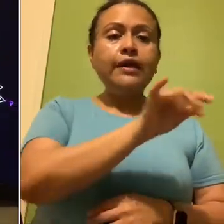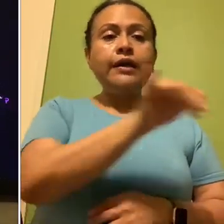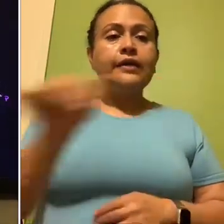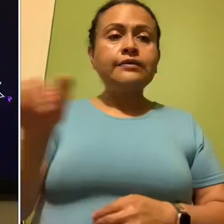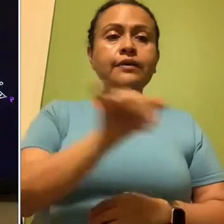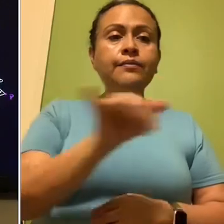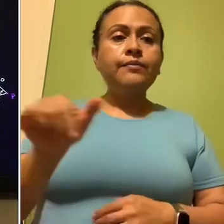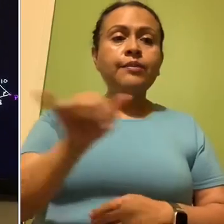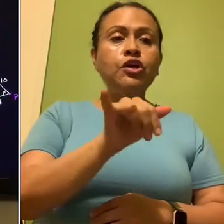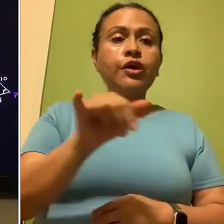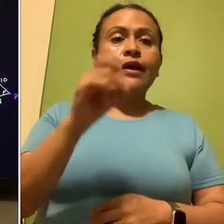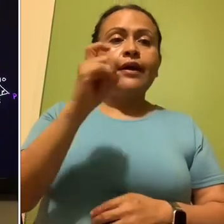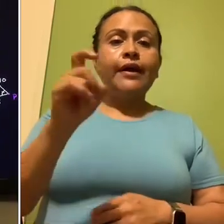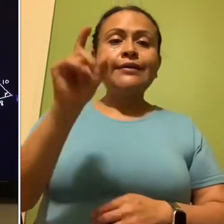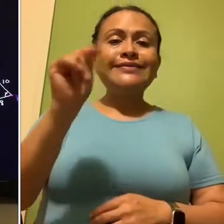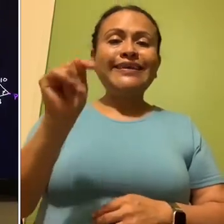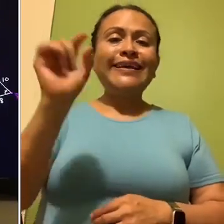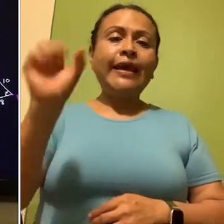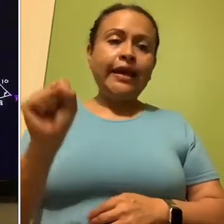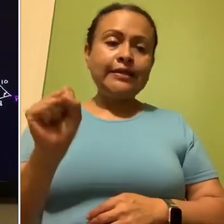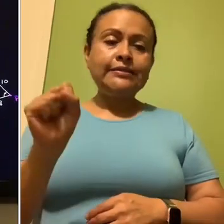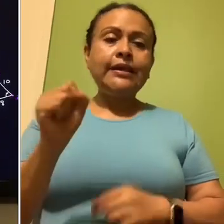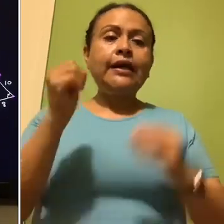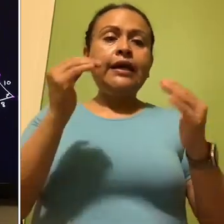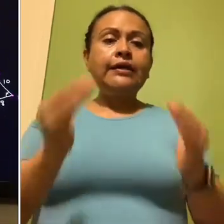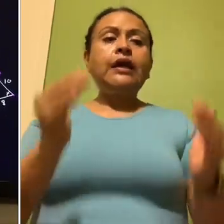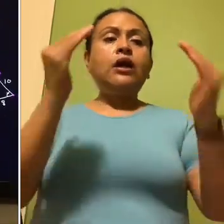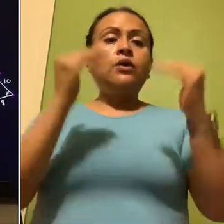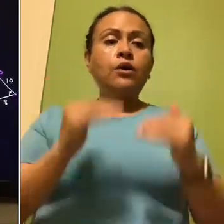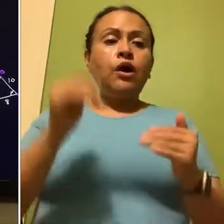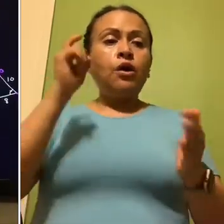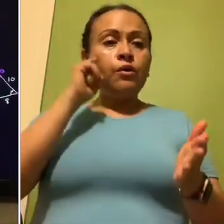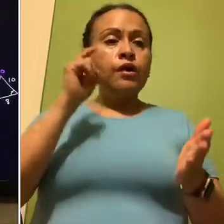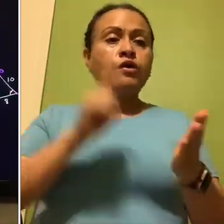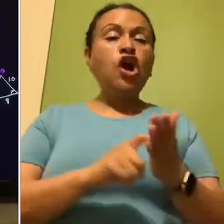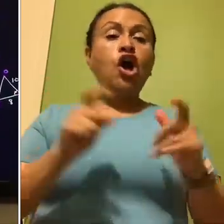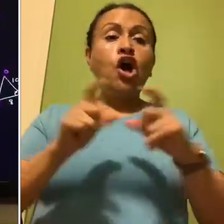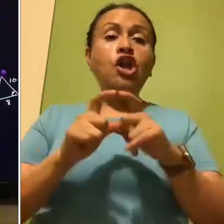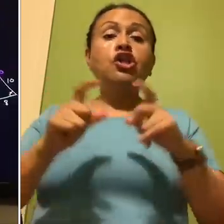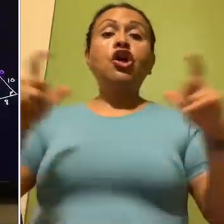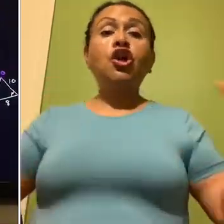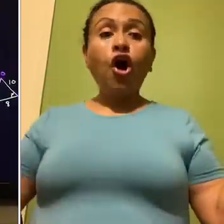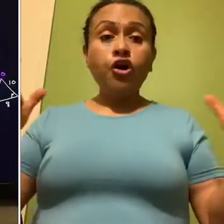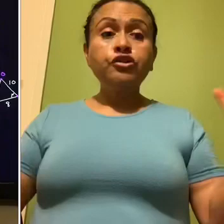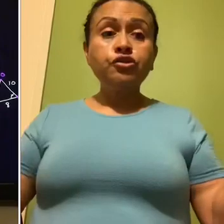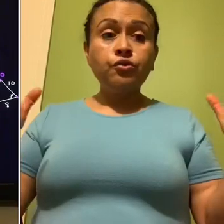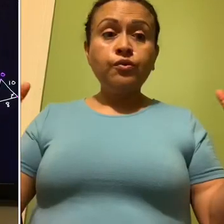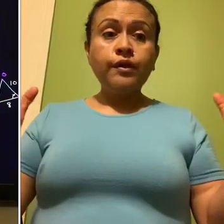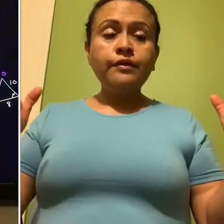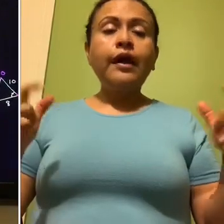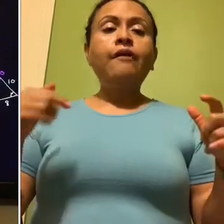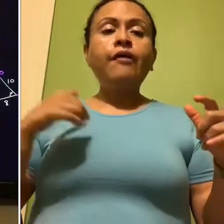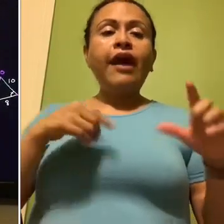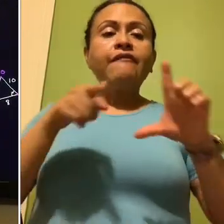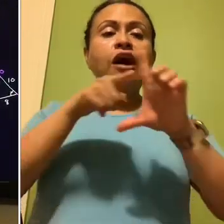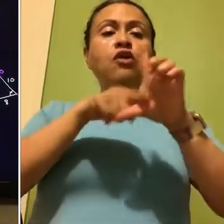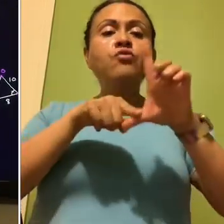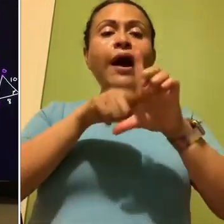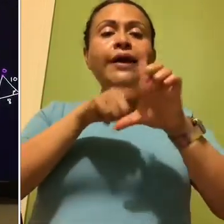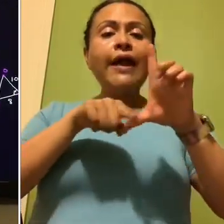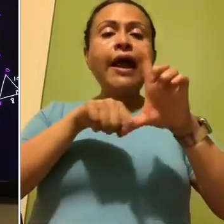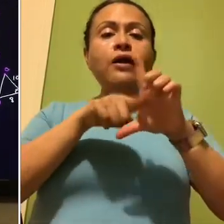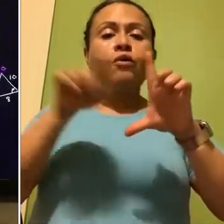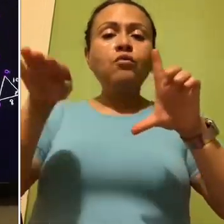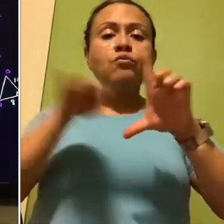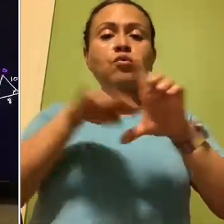XYZ is similar to XTS. Now let's look at this right over here. So in our larger triangle, we have a right